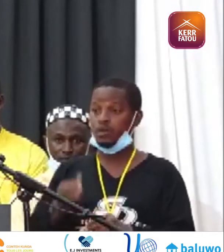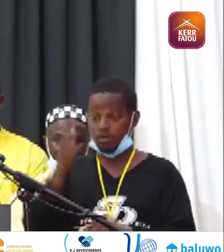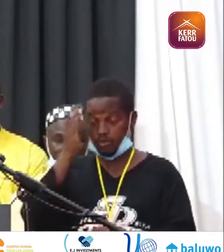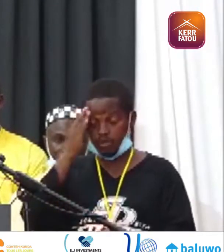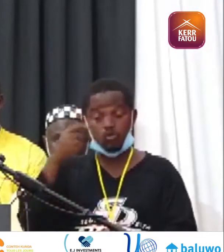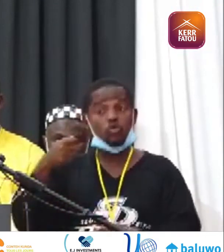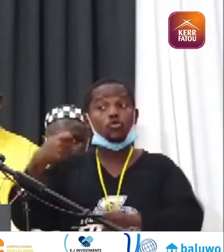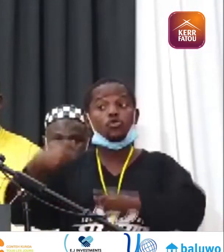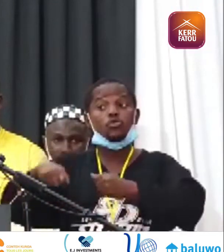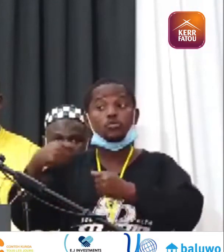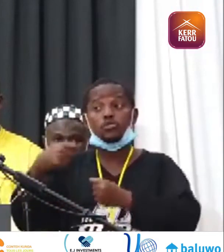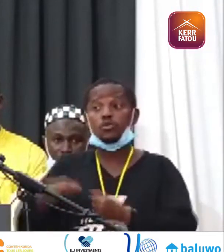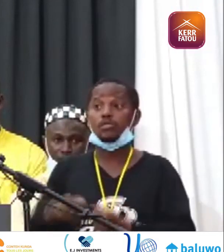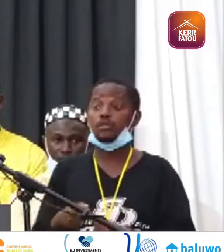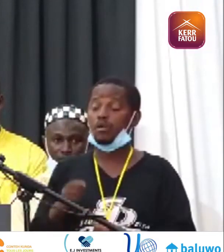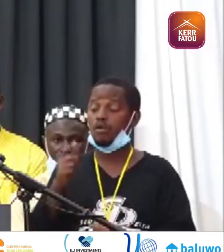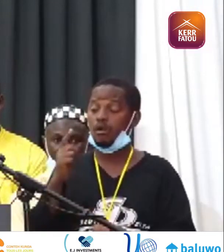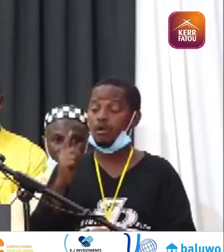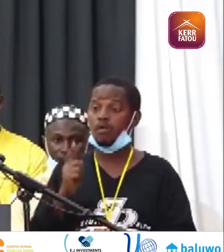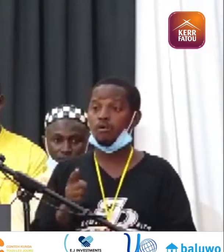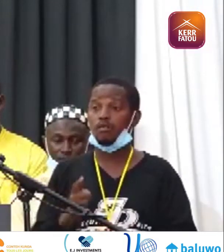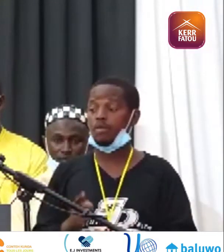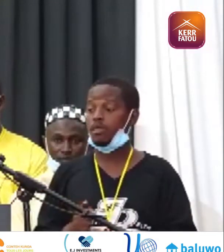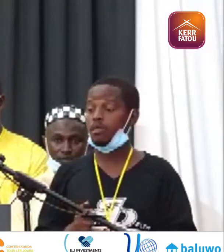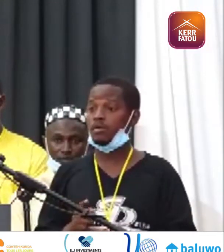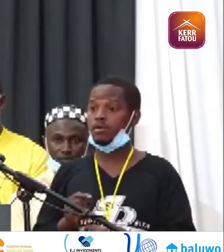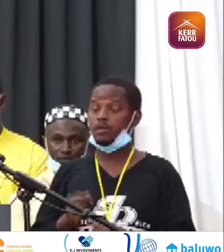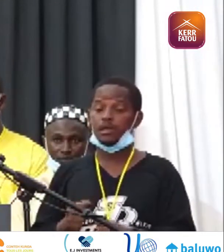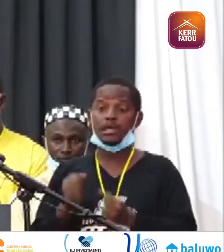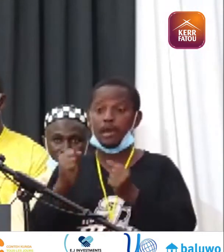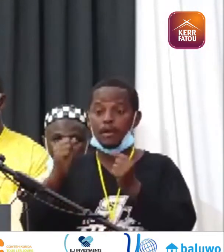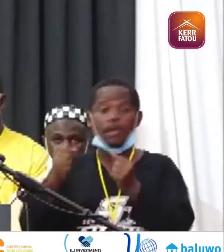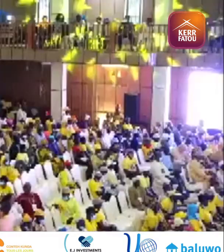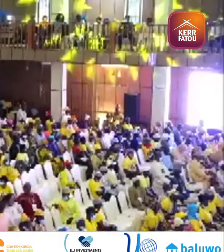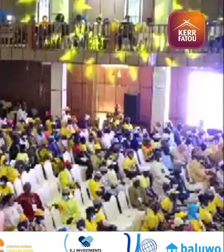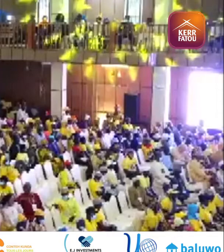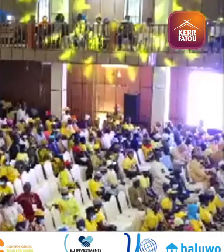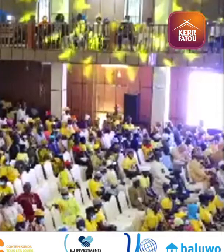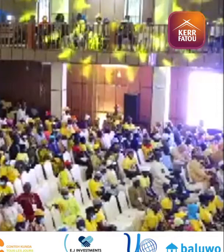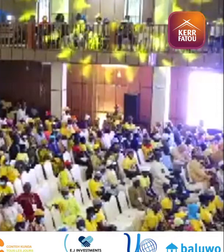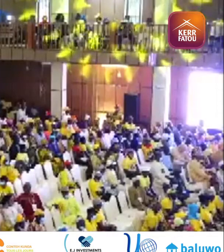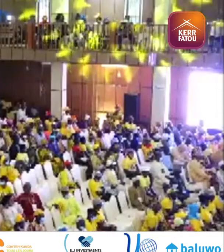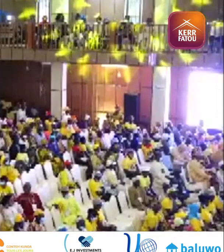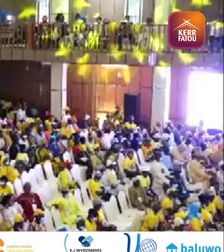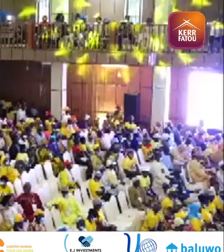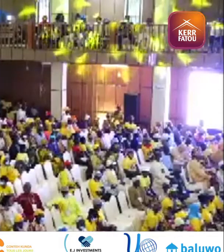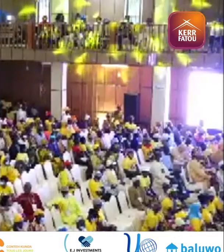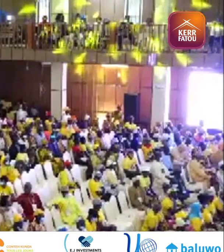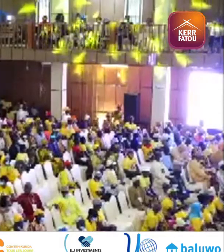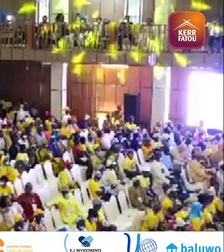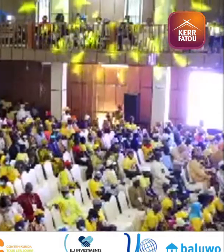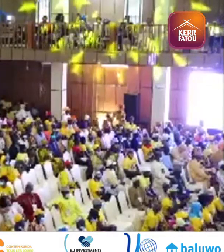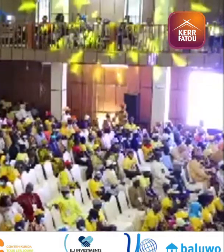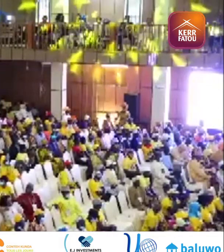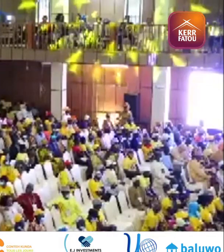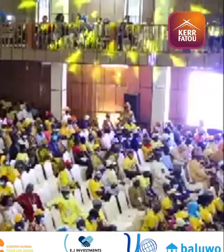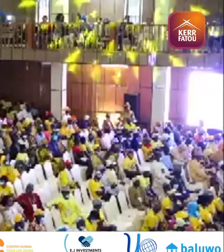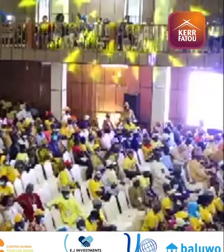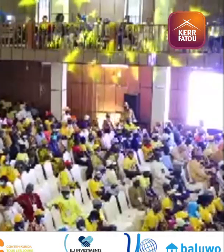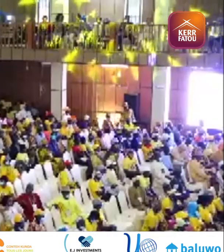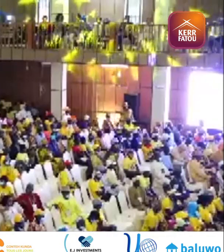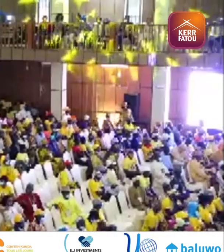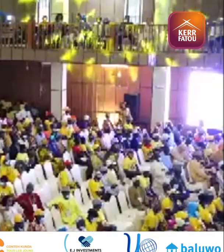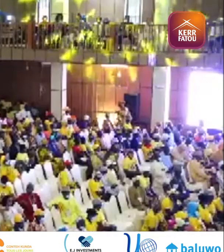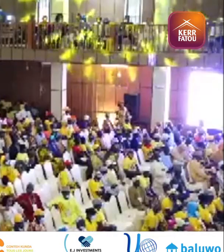tremendous contribution in campaign materials and in funds for the UDP to